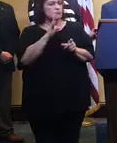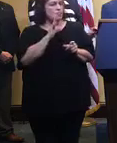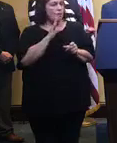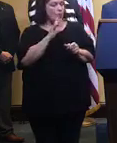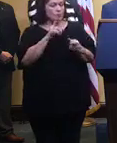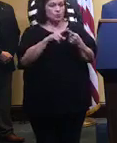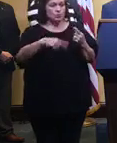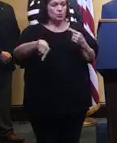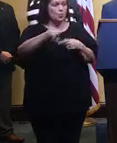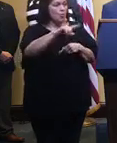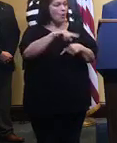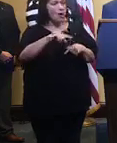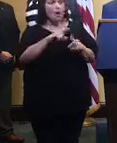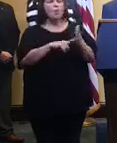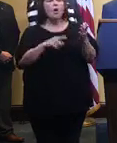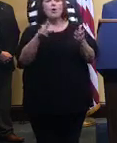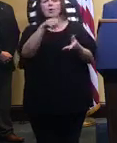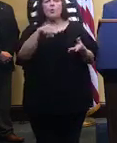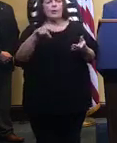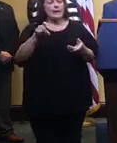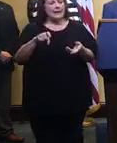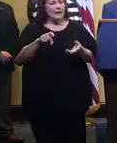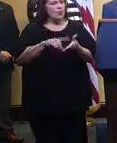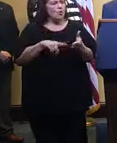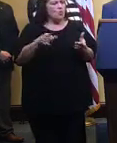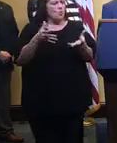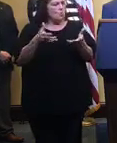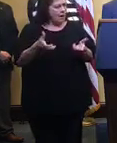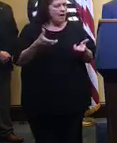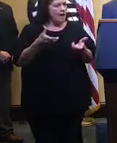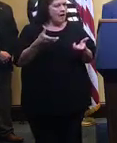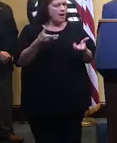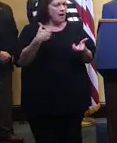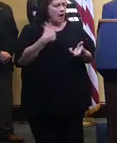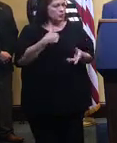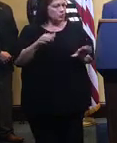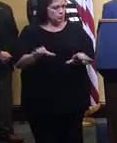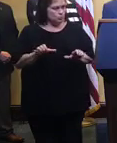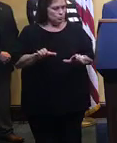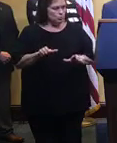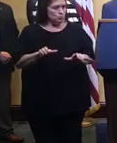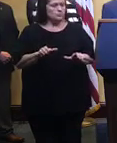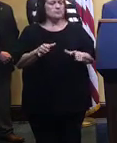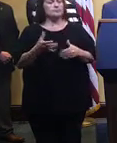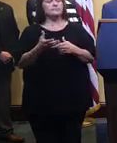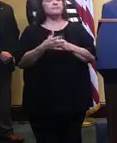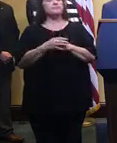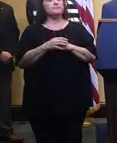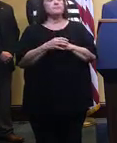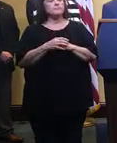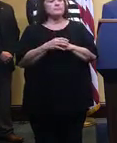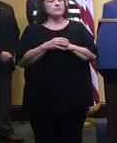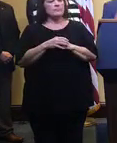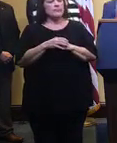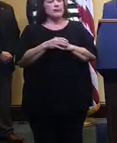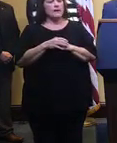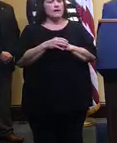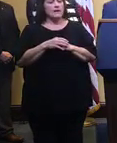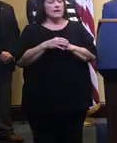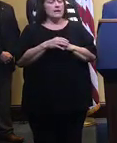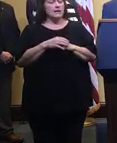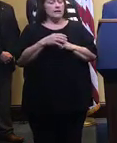of service that they demand from us. Is the status quo acceptable? I would argue not. And what does